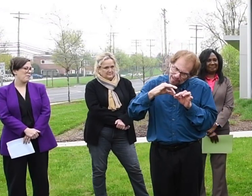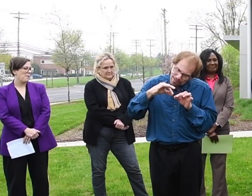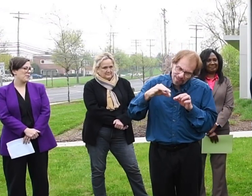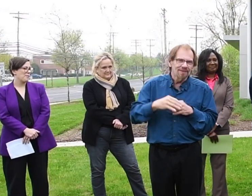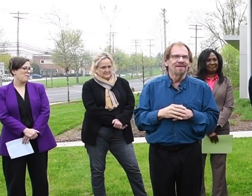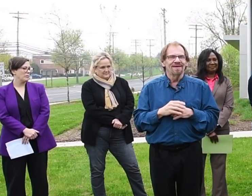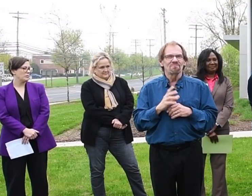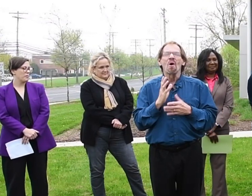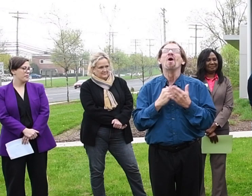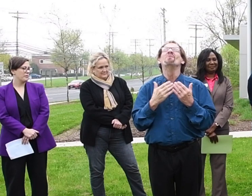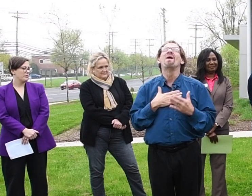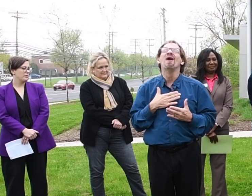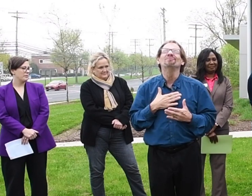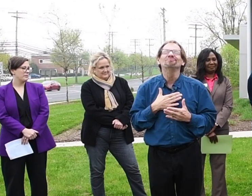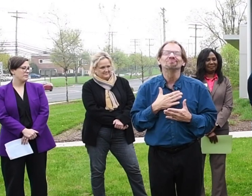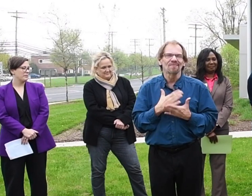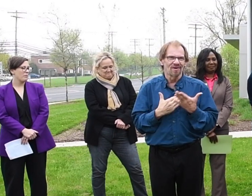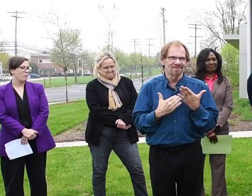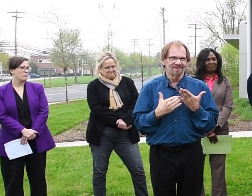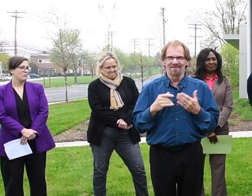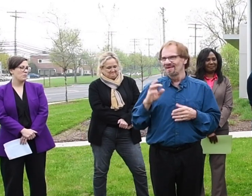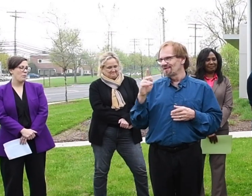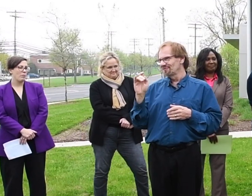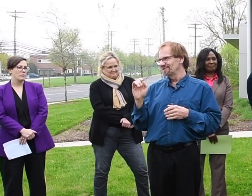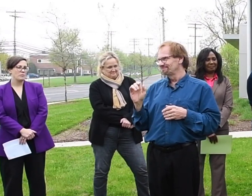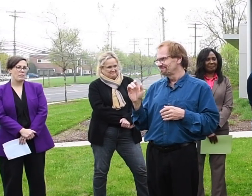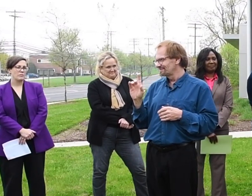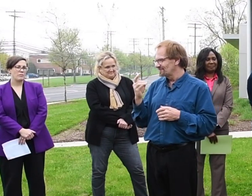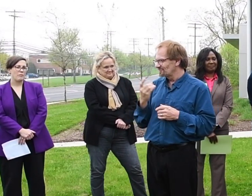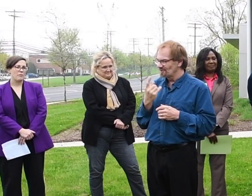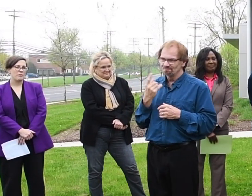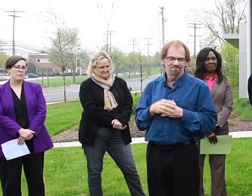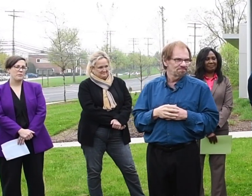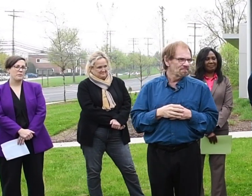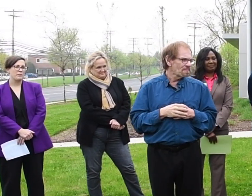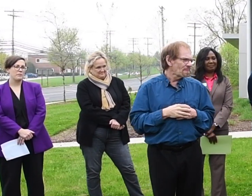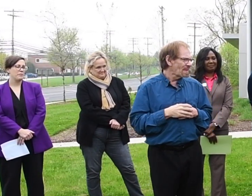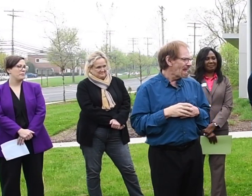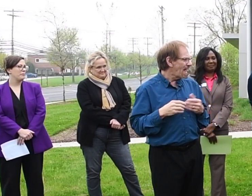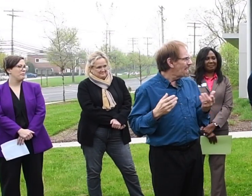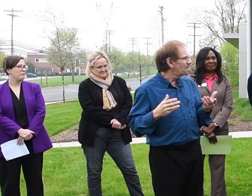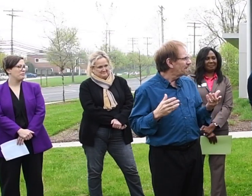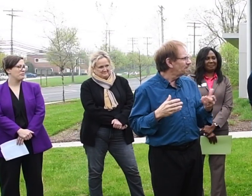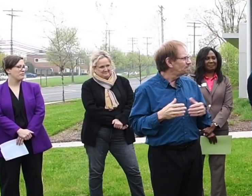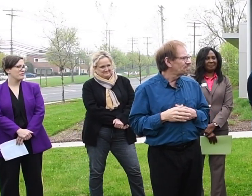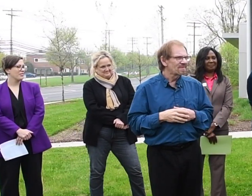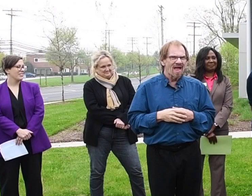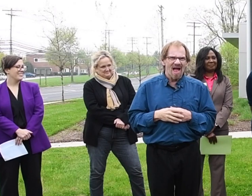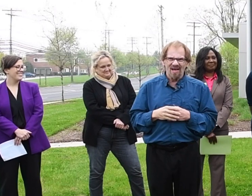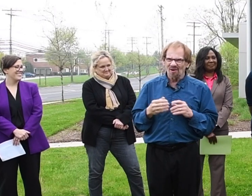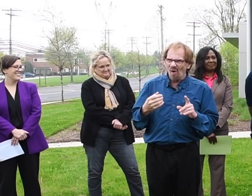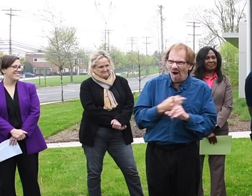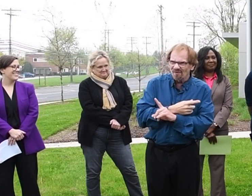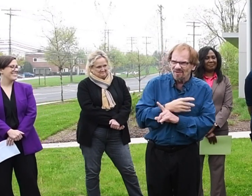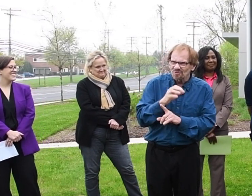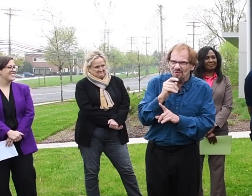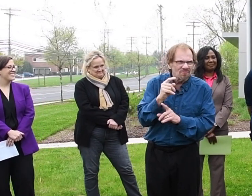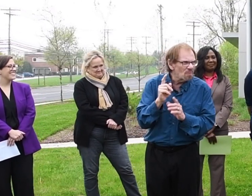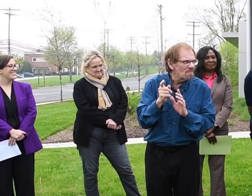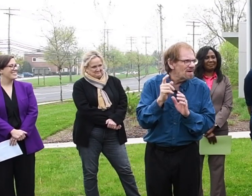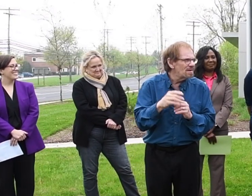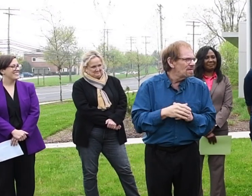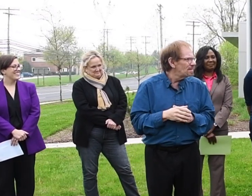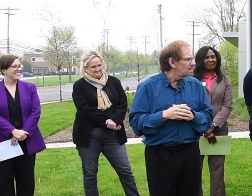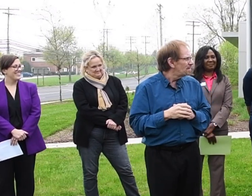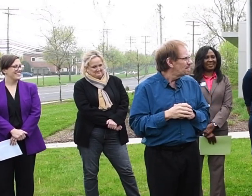warm, fuzzy feeling that I have right now. I have prepared remarks. I'm going to go off of script just for a second. My staff is